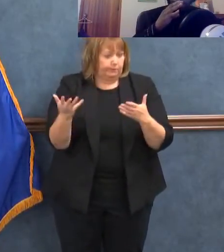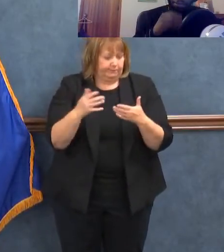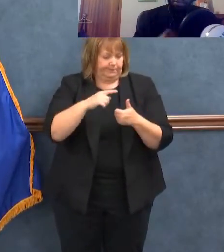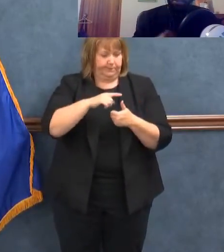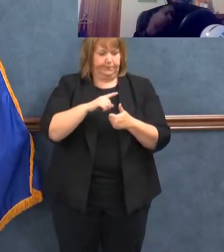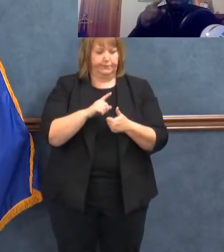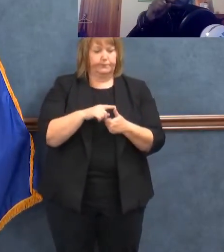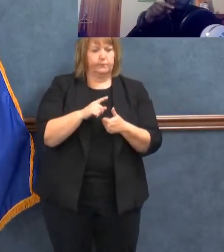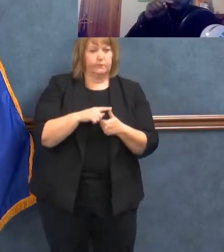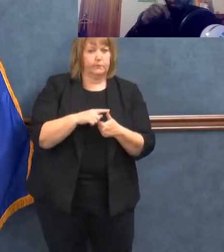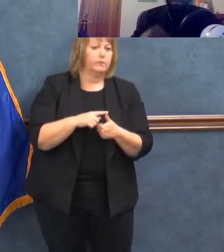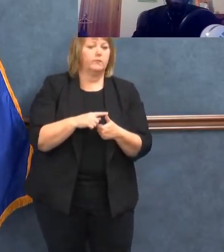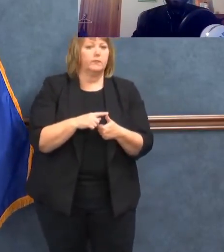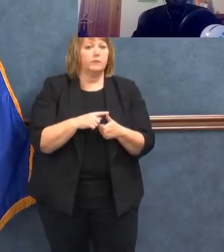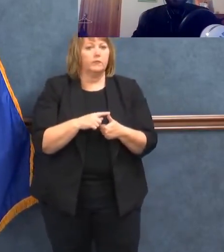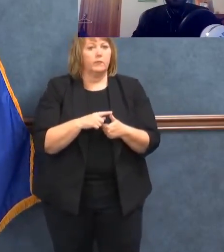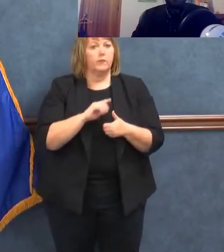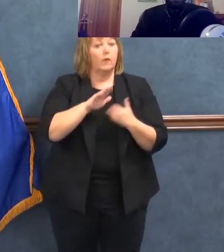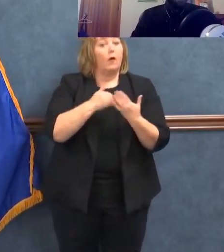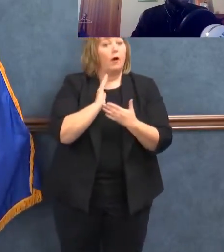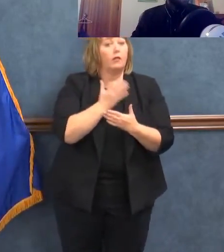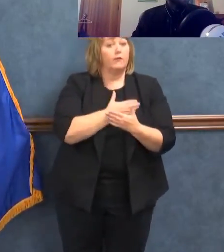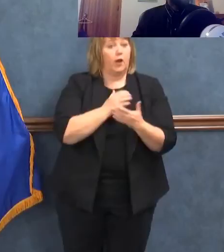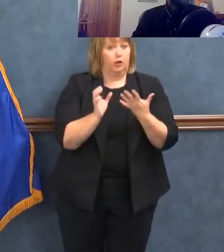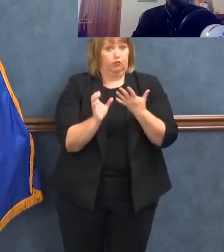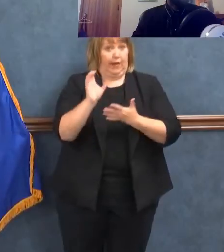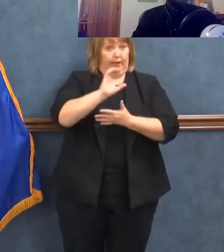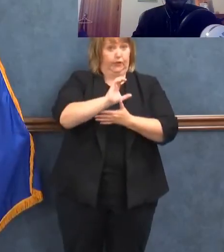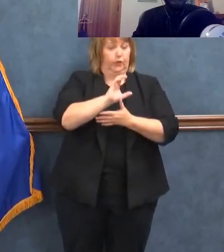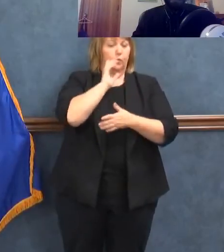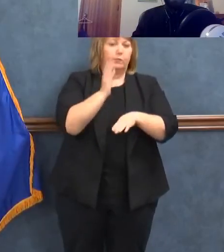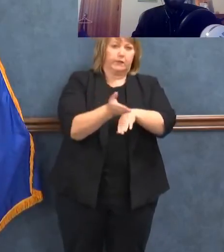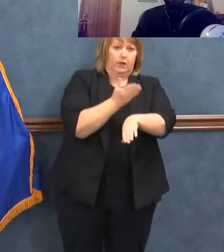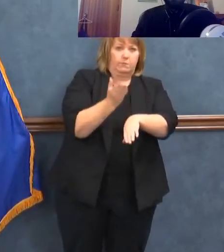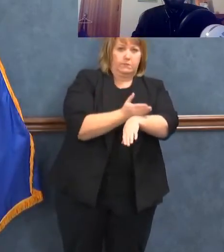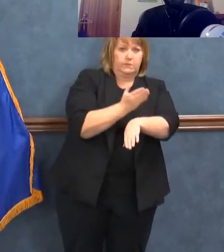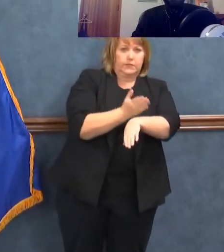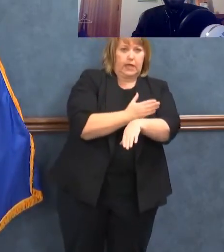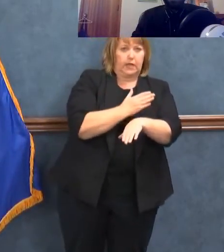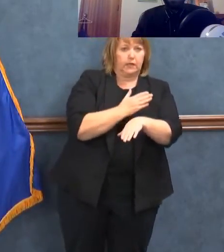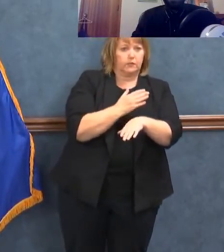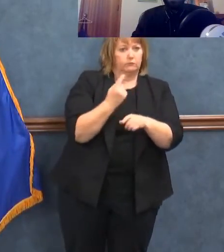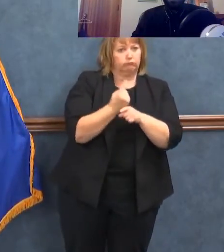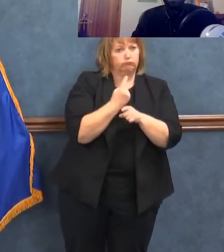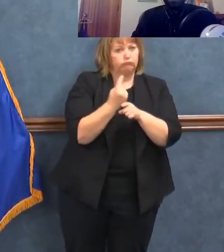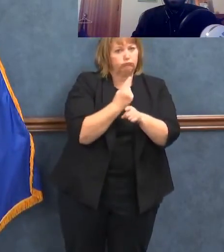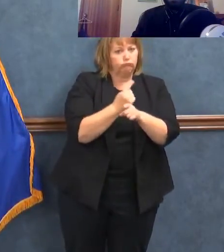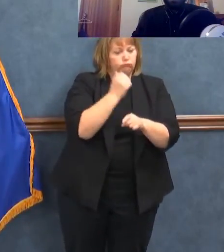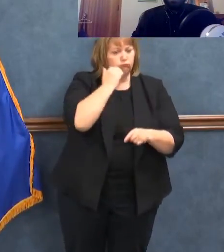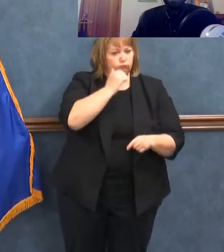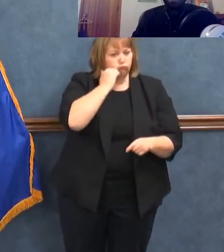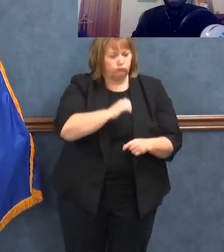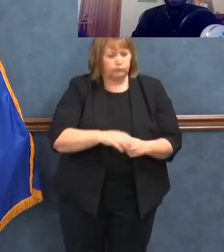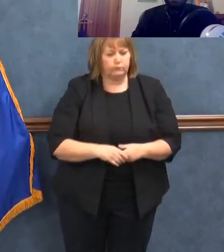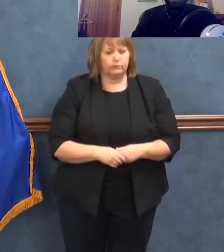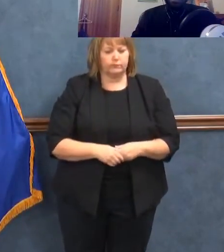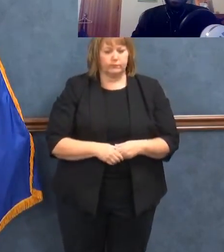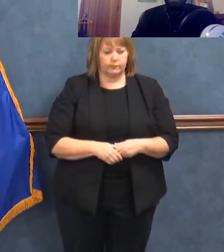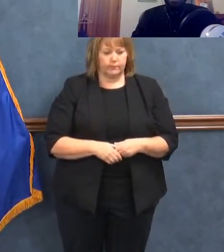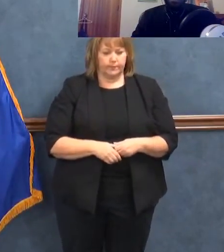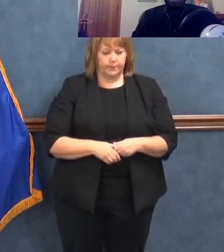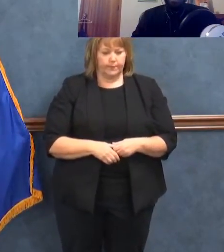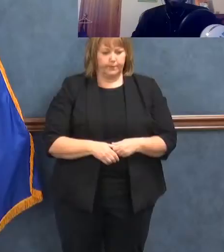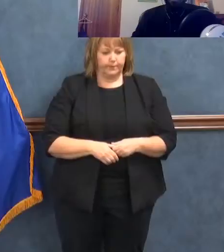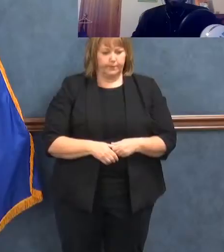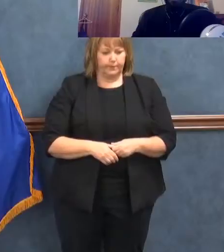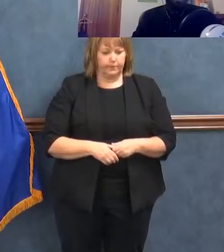Listen up, guys. Updated criteria. One of the goals includes working with DHHS to develop more in-depth,